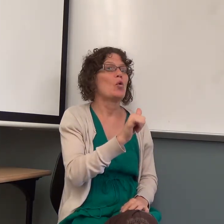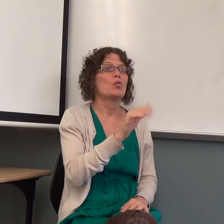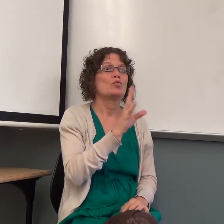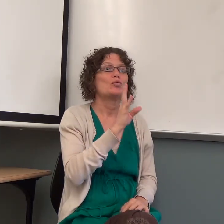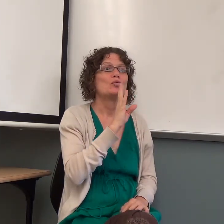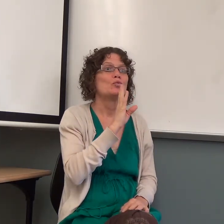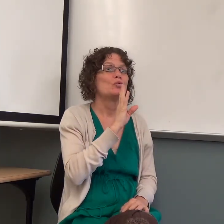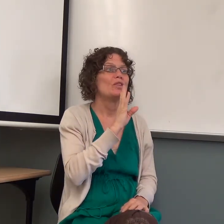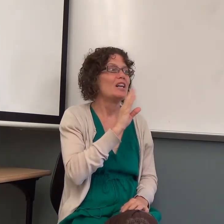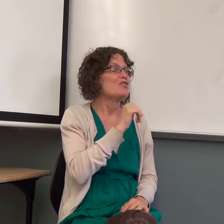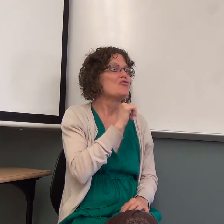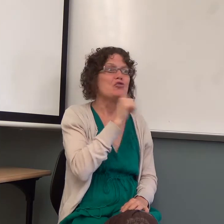going.